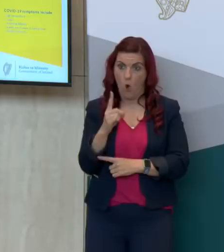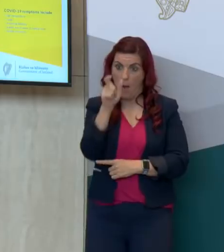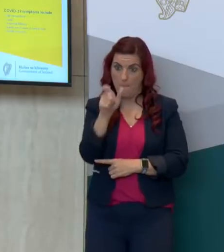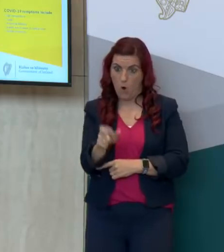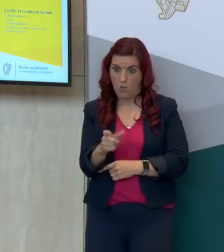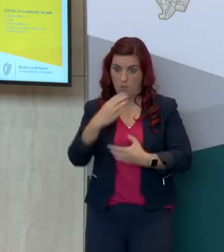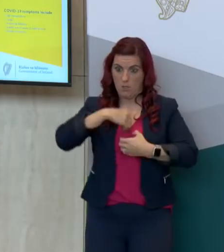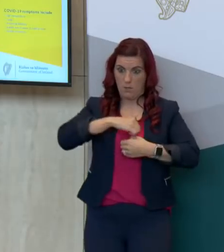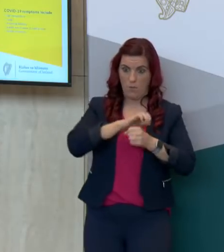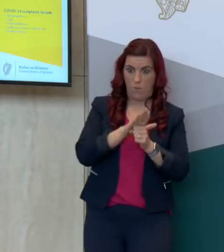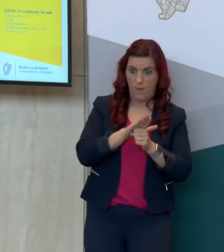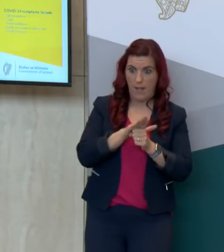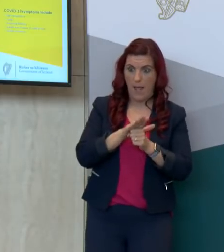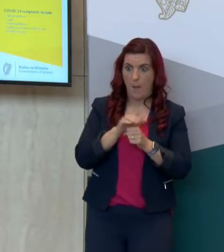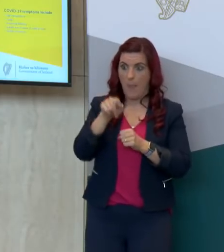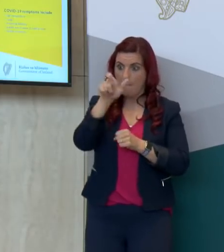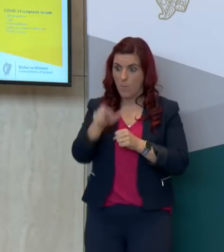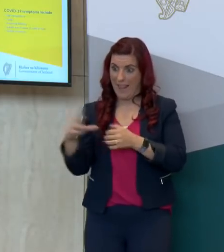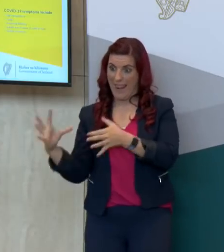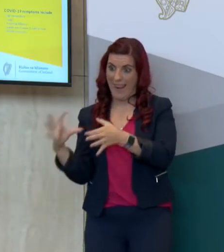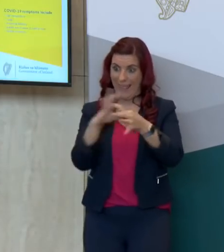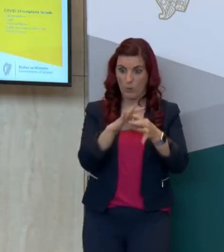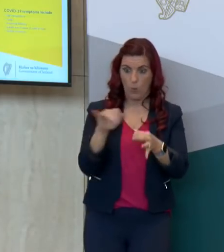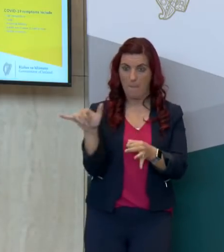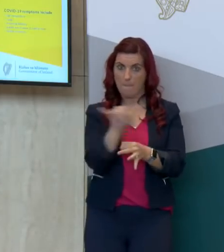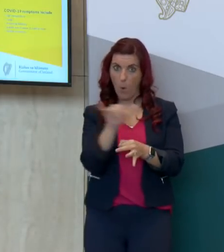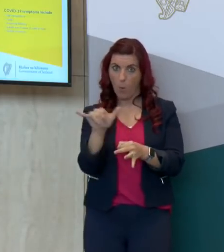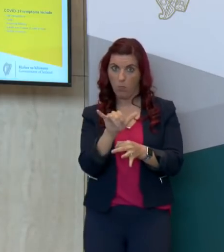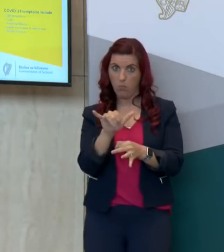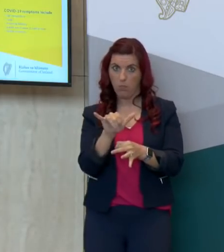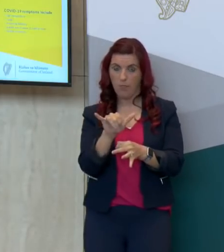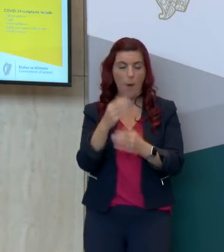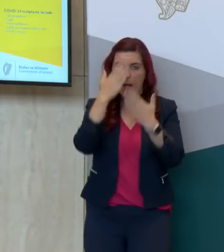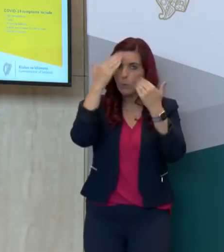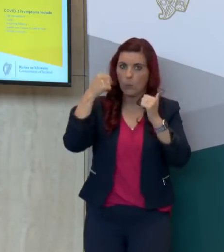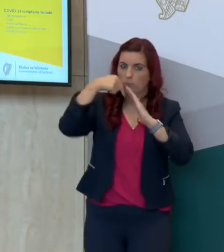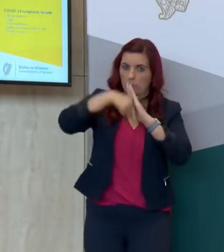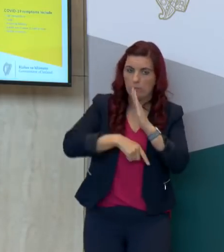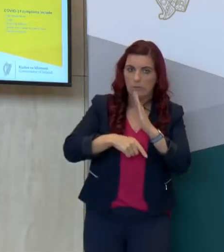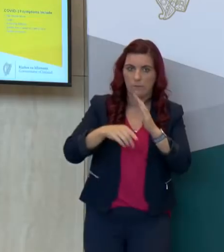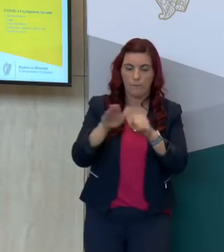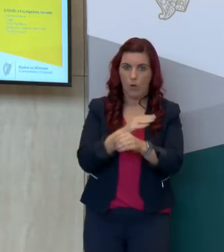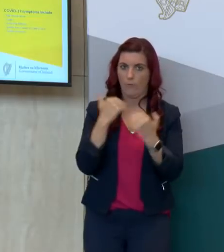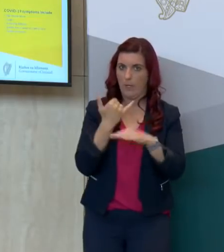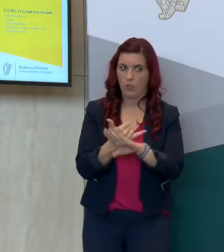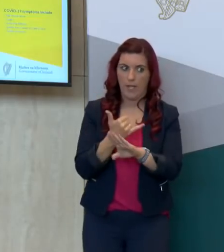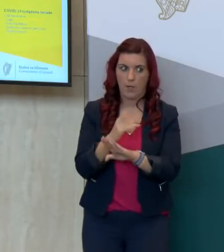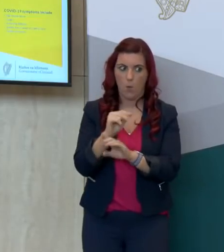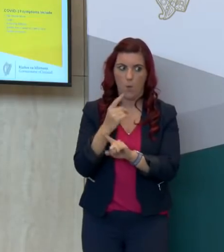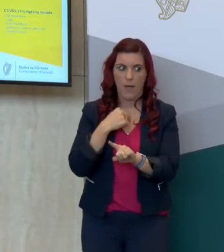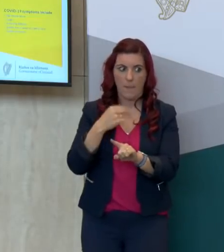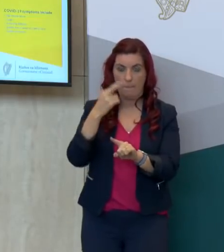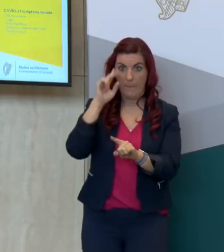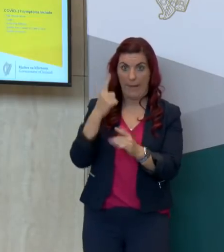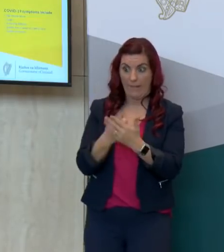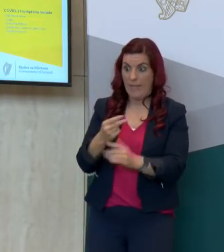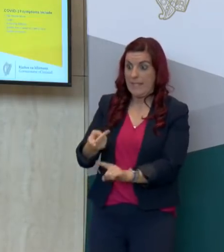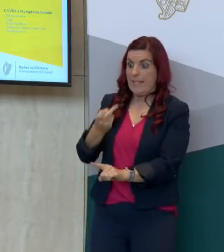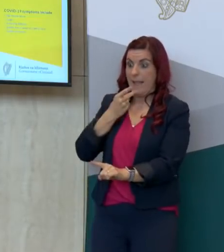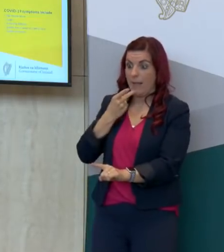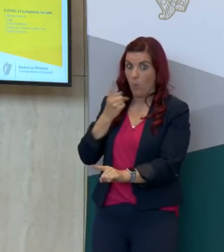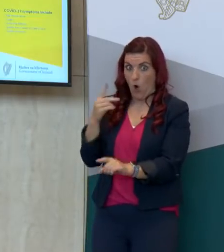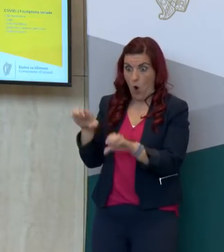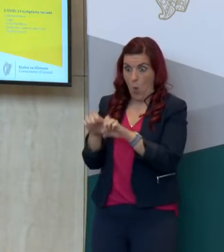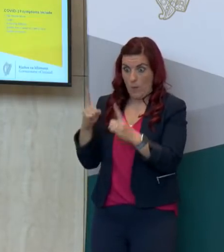who was connected to both sites. My understanding, and I wouldn't have full information at this point, my understanding is there's not a cluster at the second